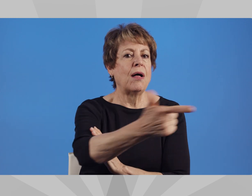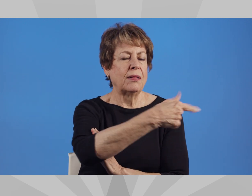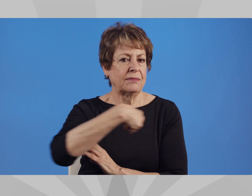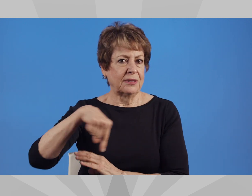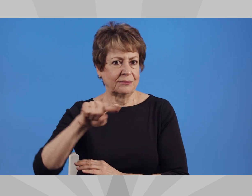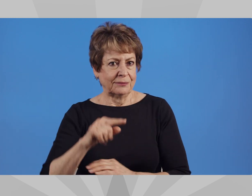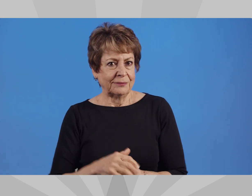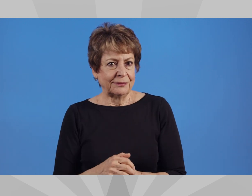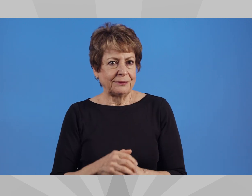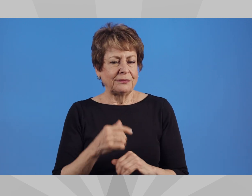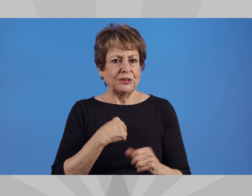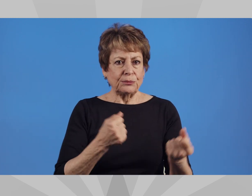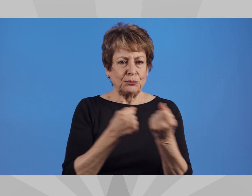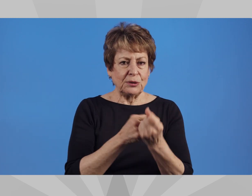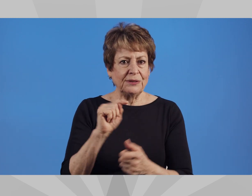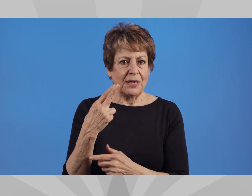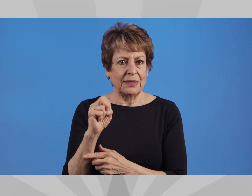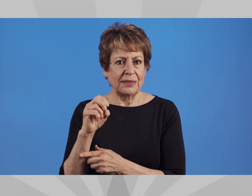water for all.